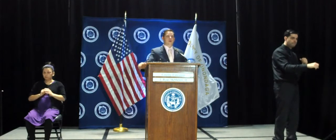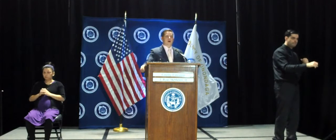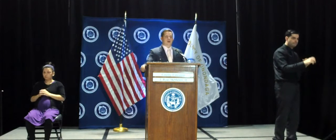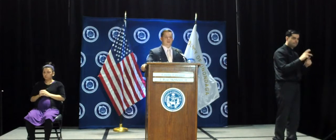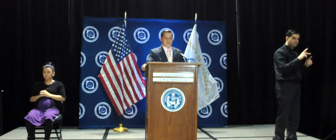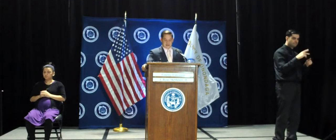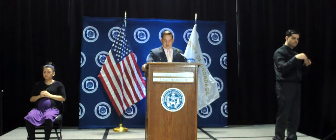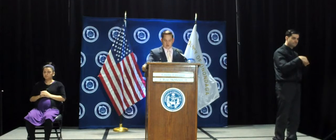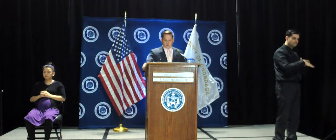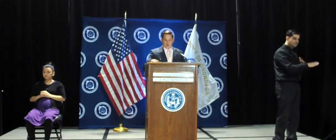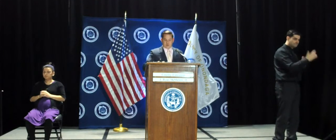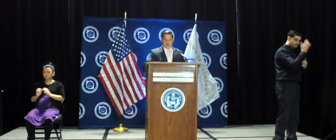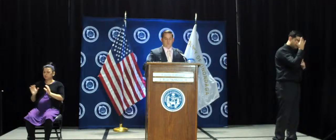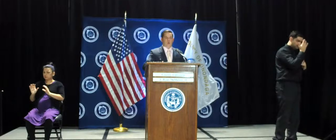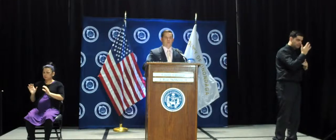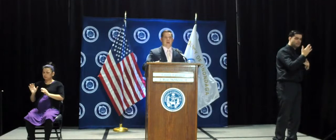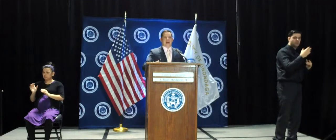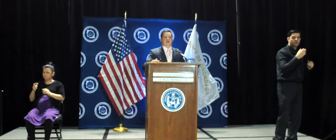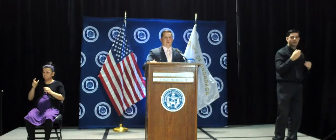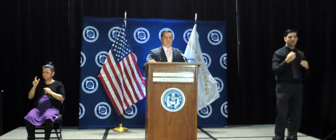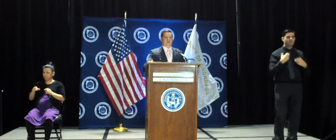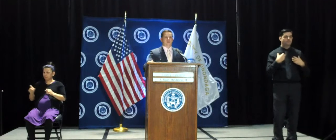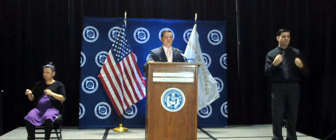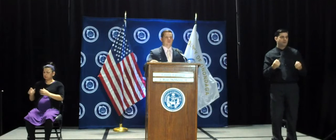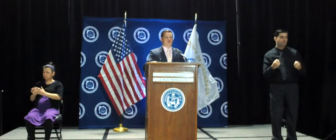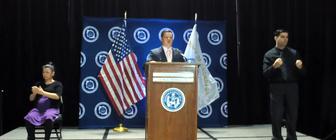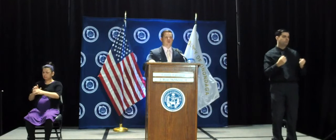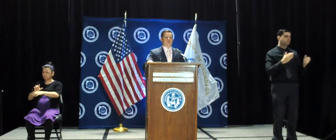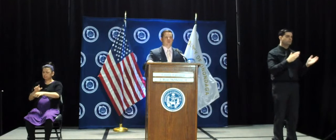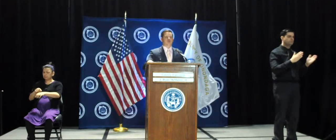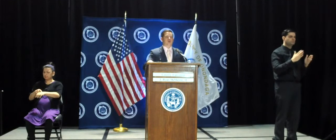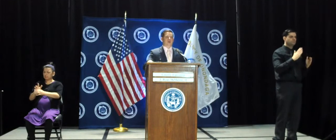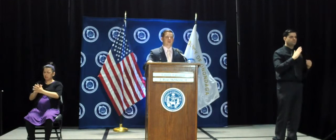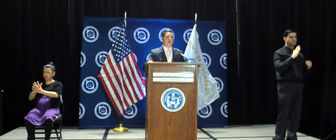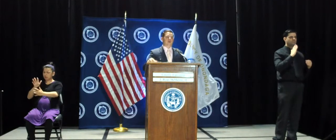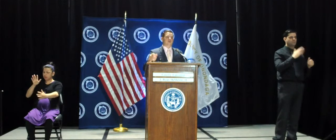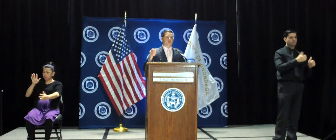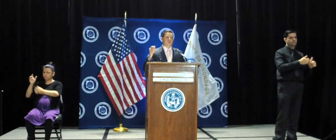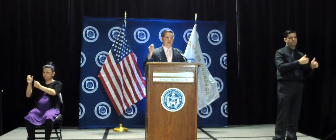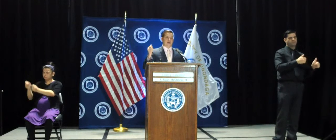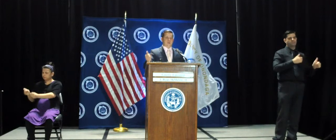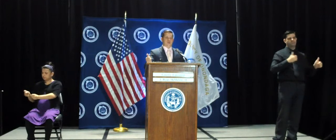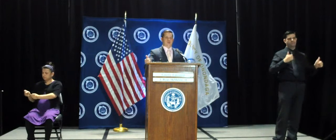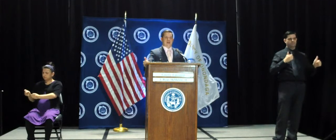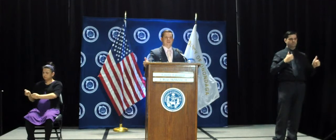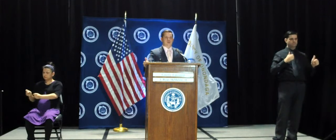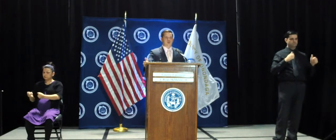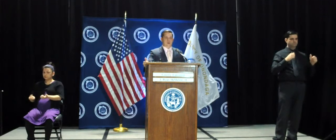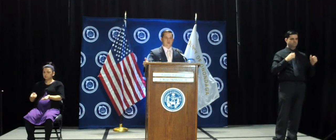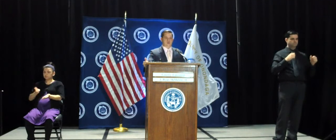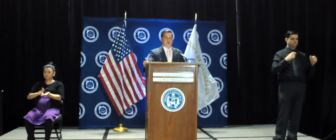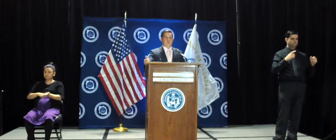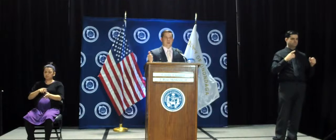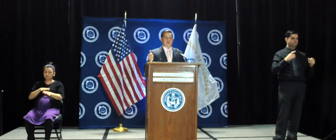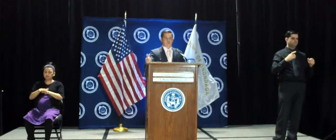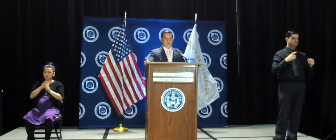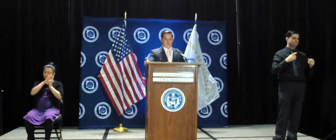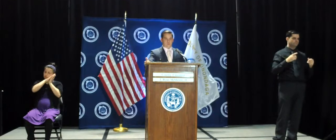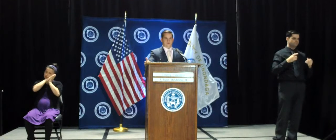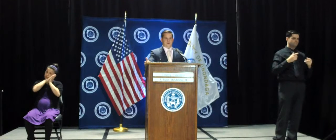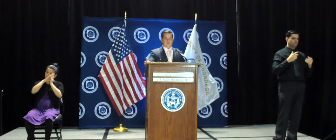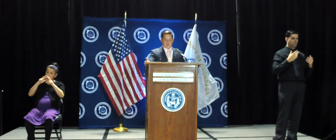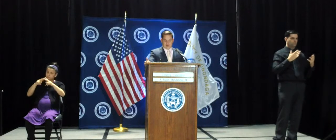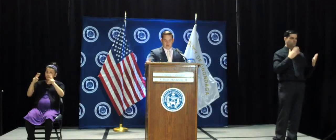better, then that will create more backup and the infrastructure will get strained. So we got to make sure the ICU beds are there. That's